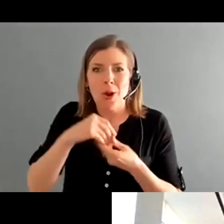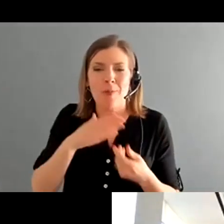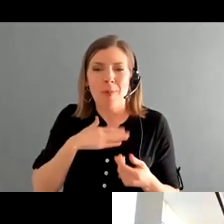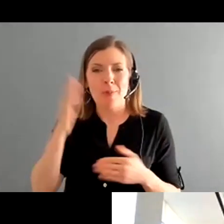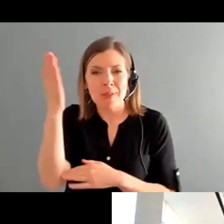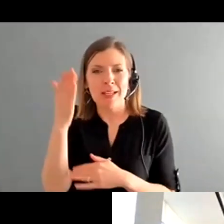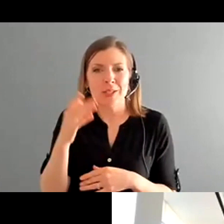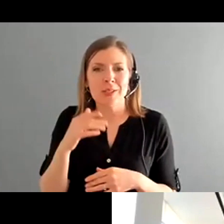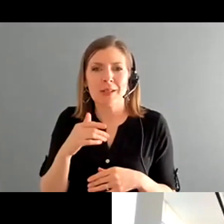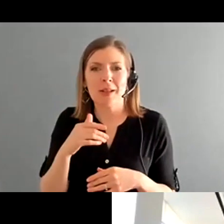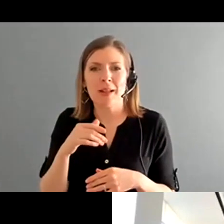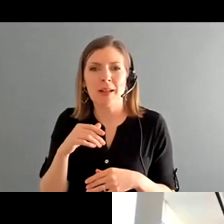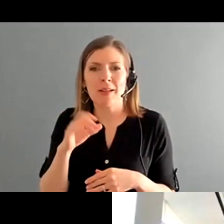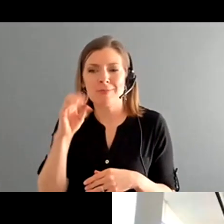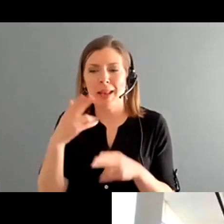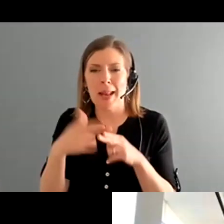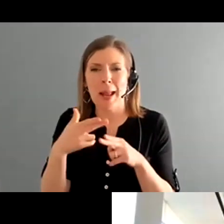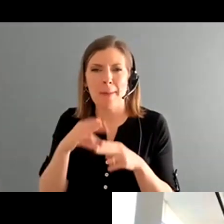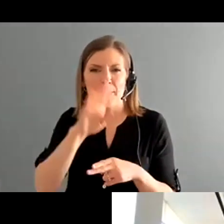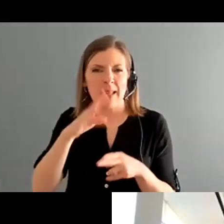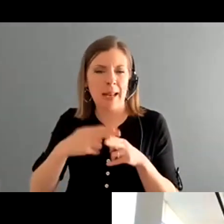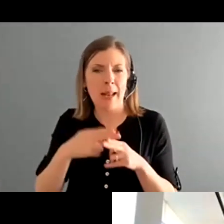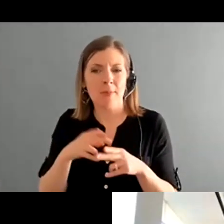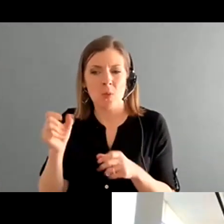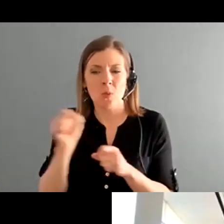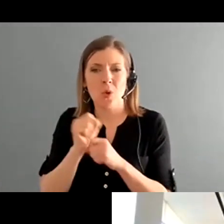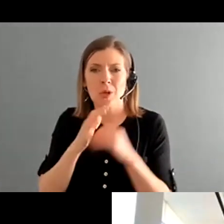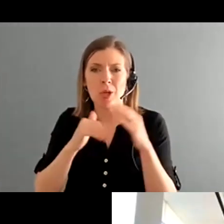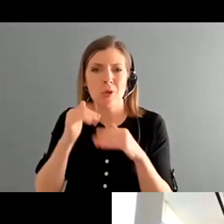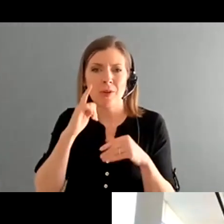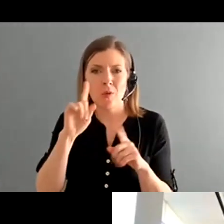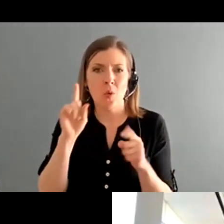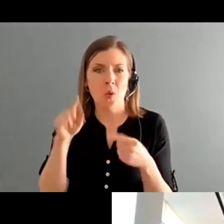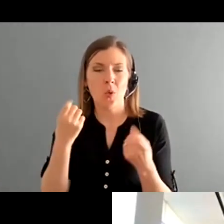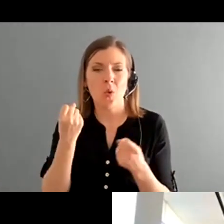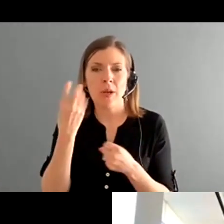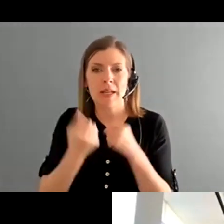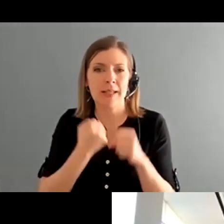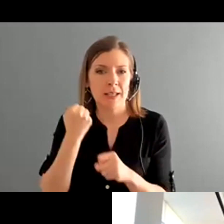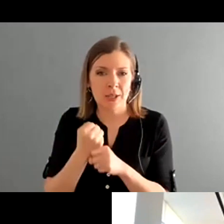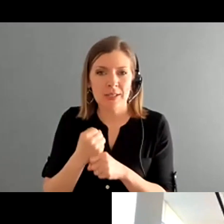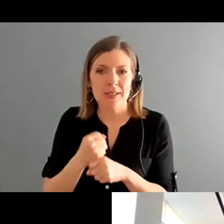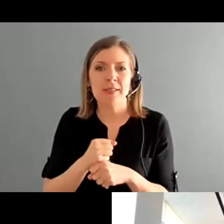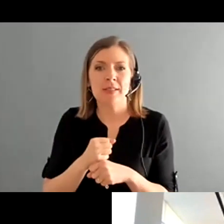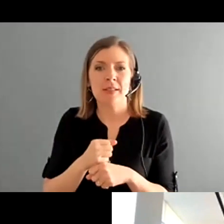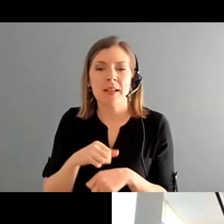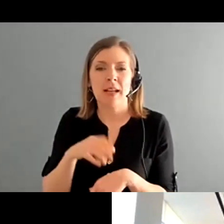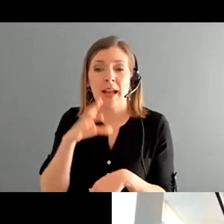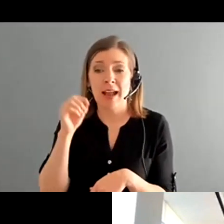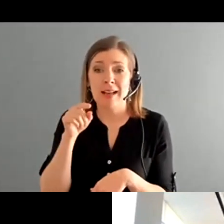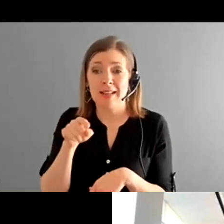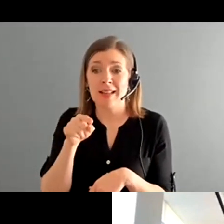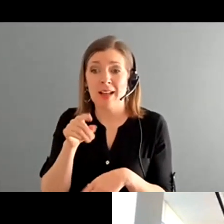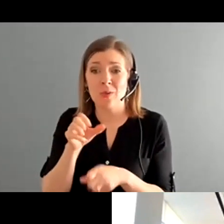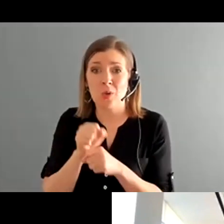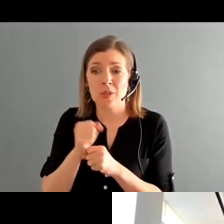presentation, Amadeo Lorenzato, who worked in civil construction for decades and whose work is completely informed by